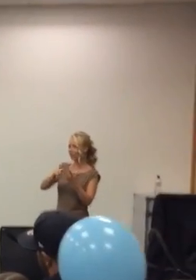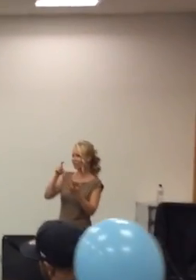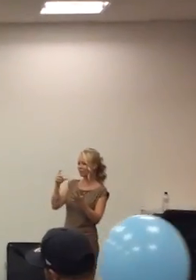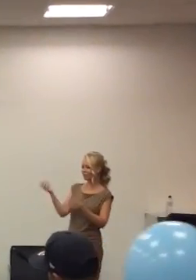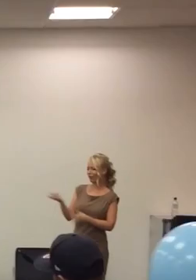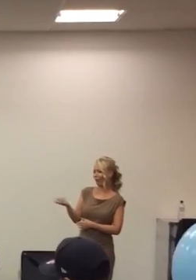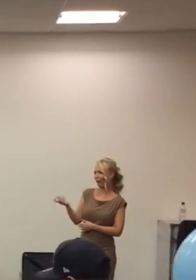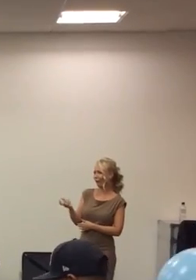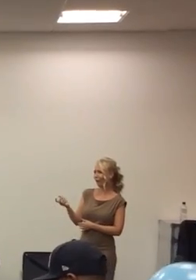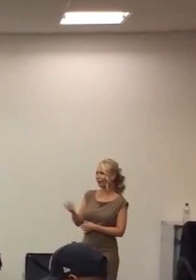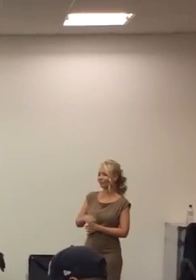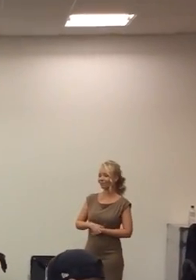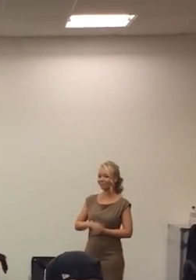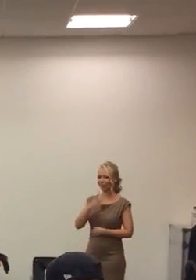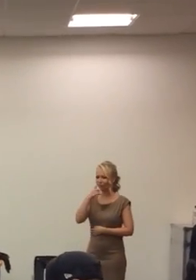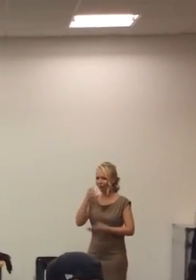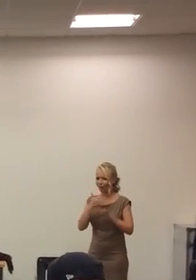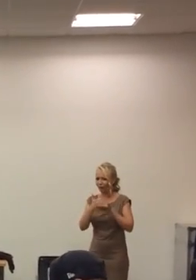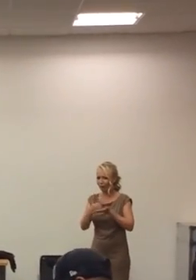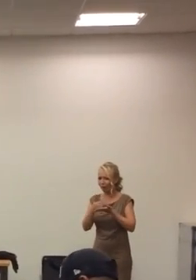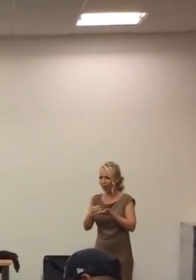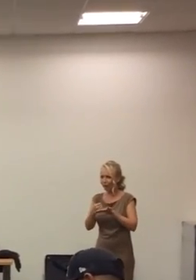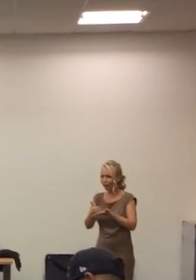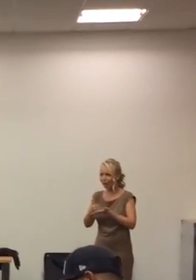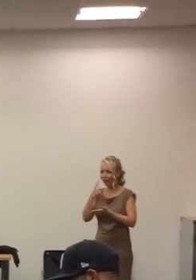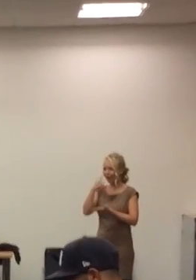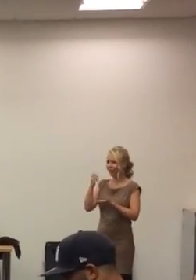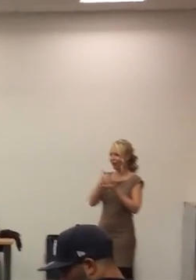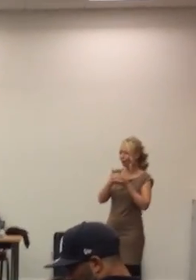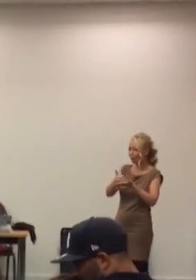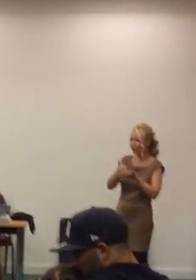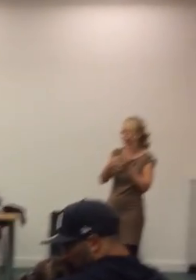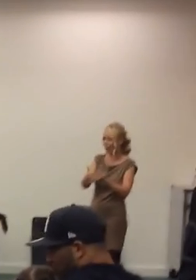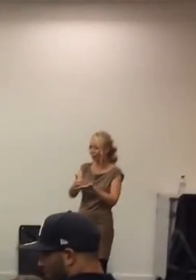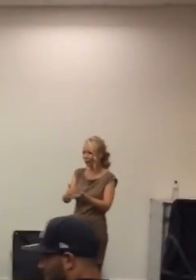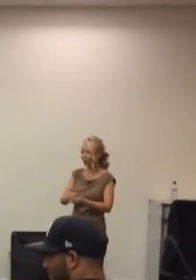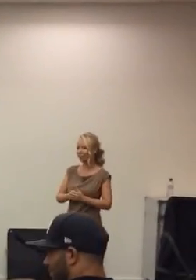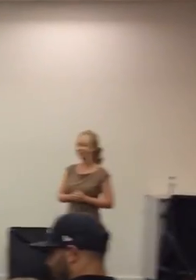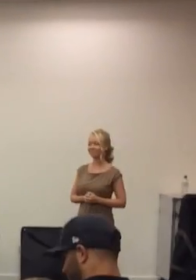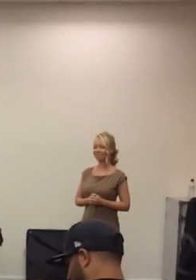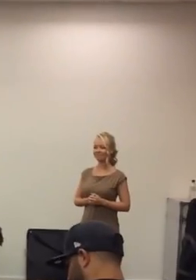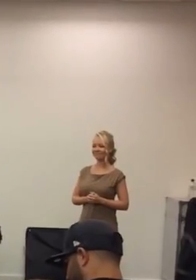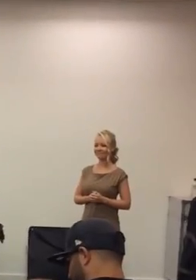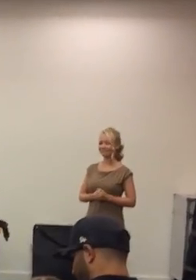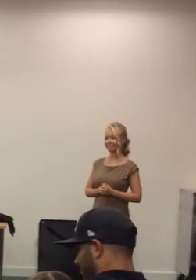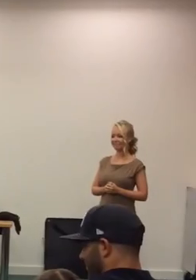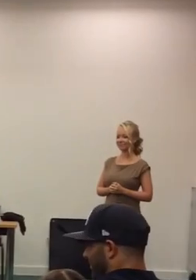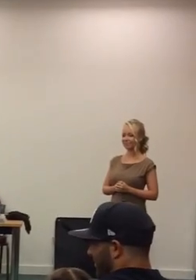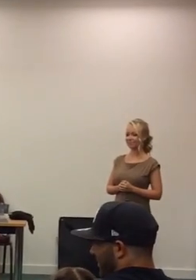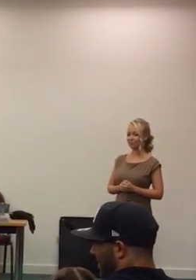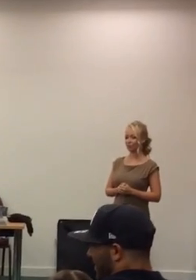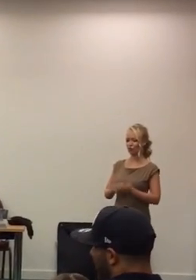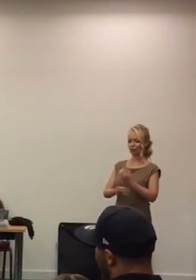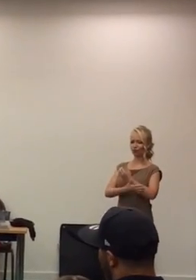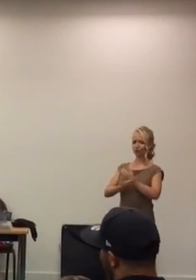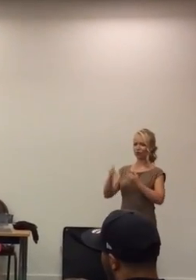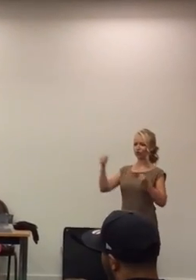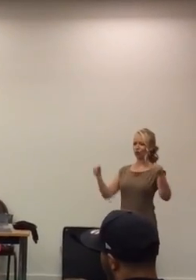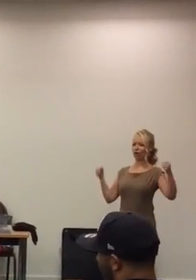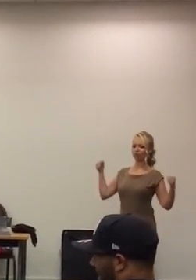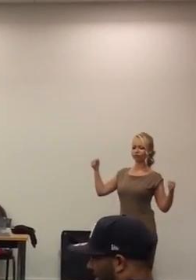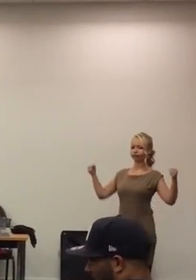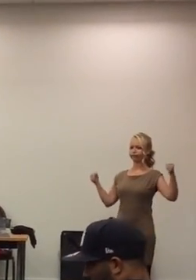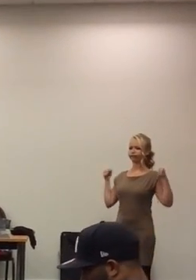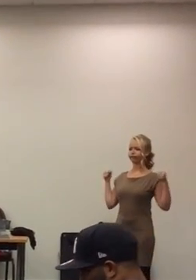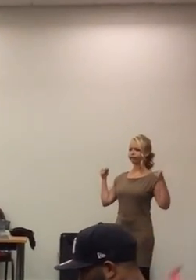said? "Can I help you?" Come on, everyone. "Can I help you?" And in her green truck, she